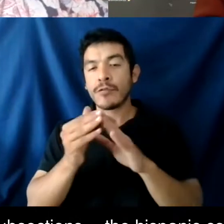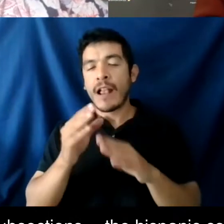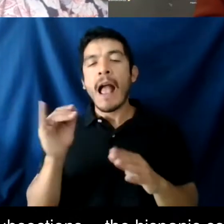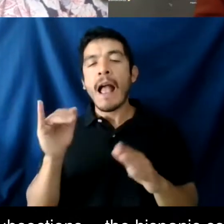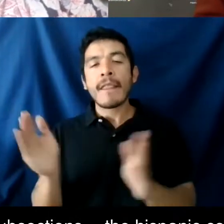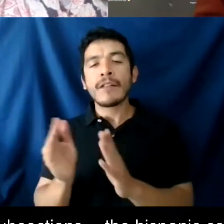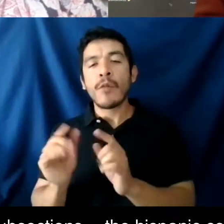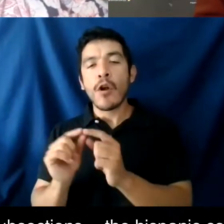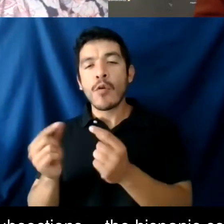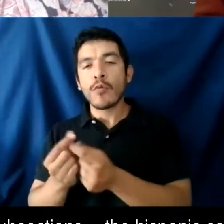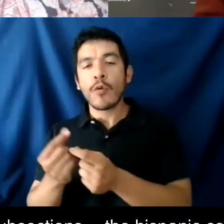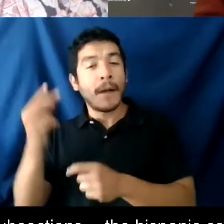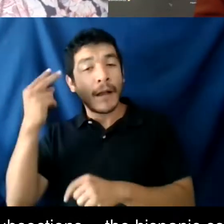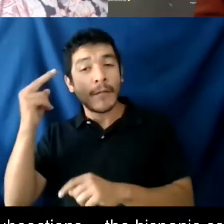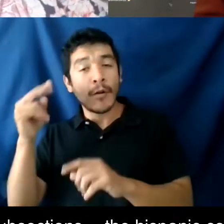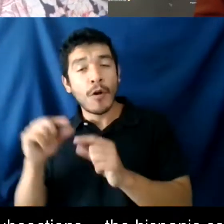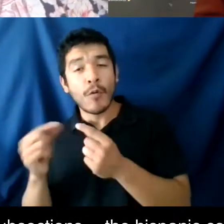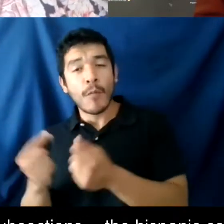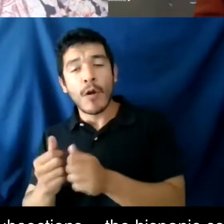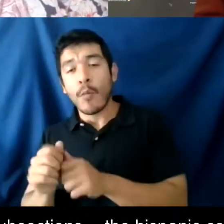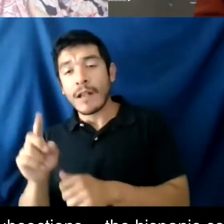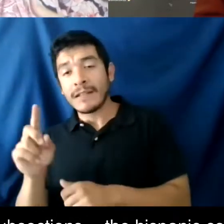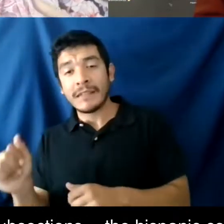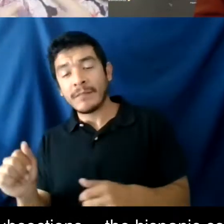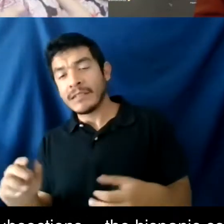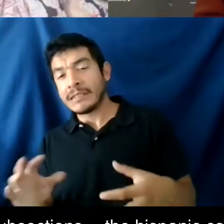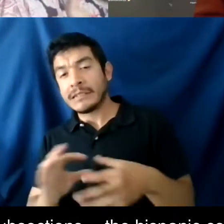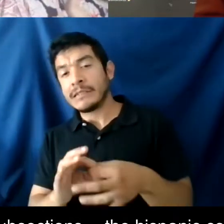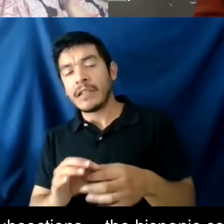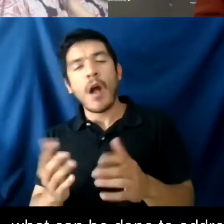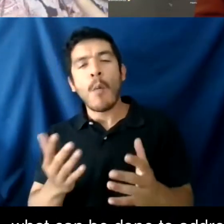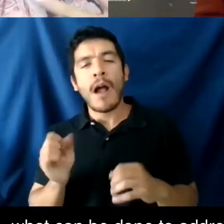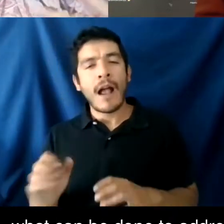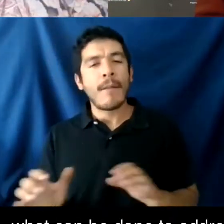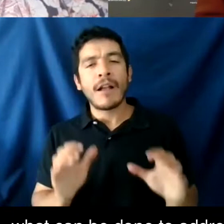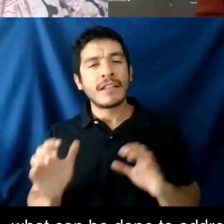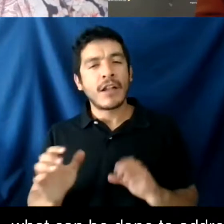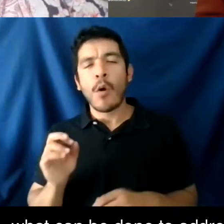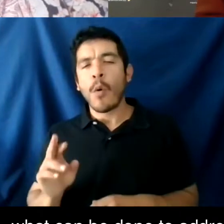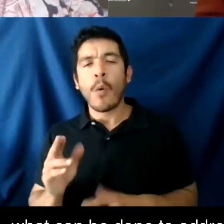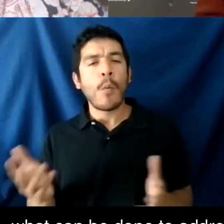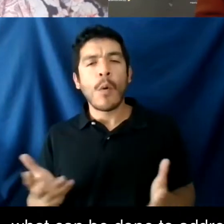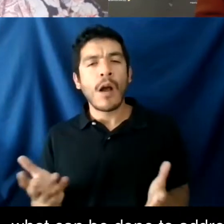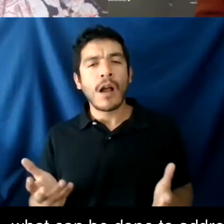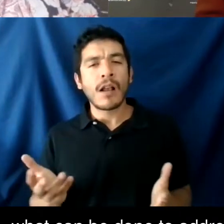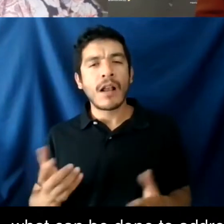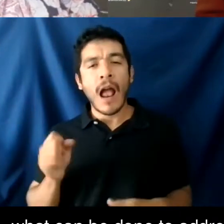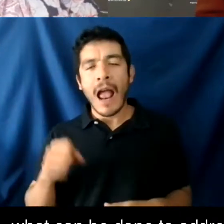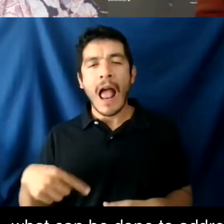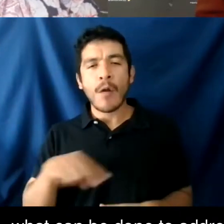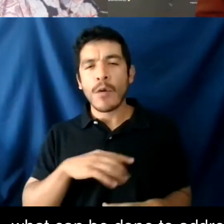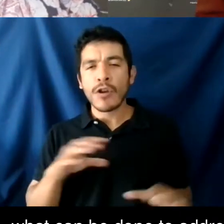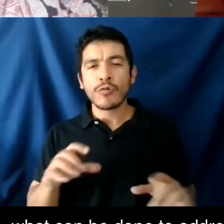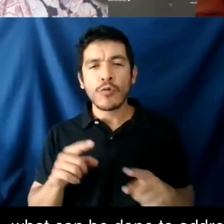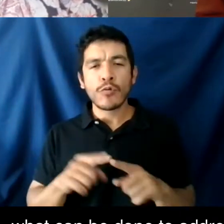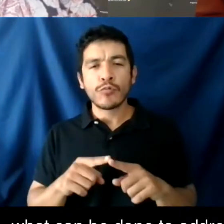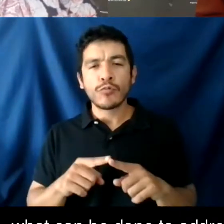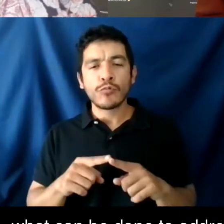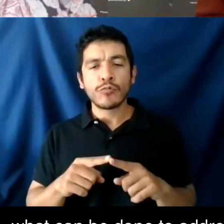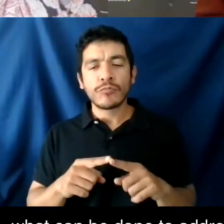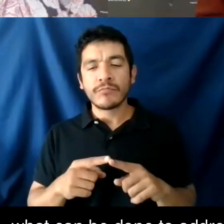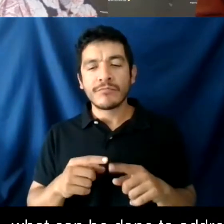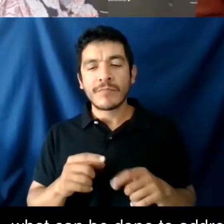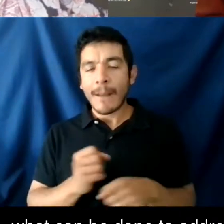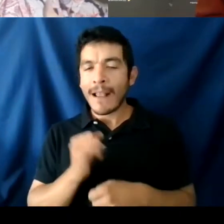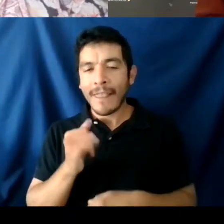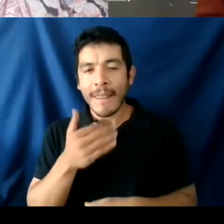the Hispanic community with disabilities, and what could be done, or what could be done to address the gap between those